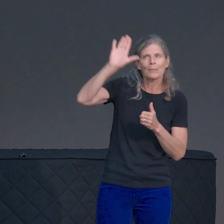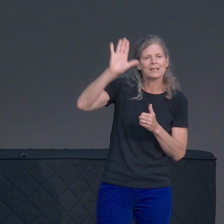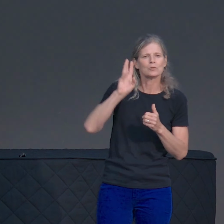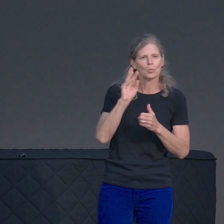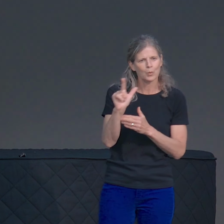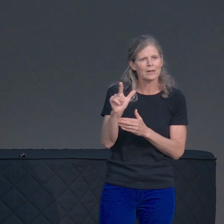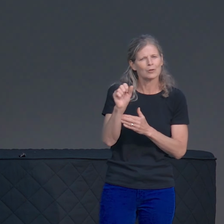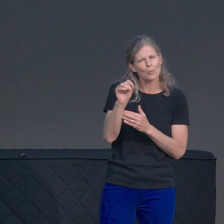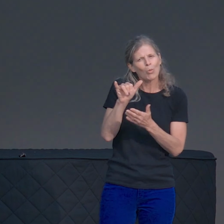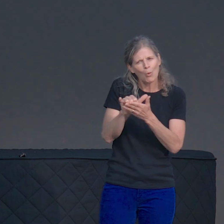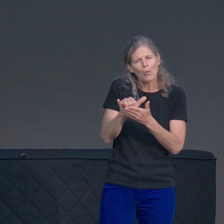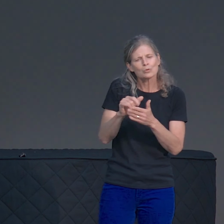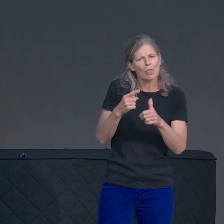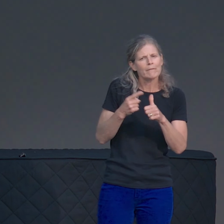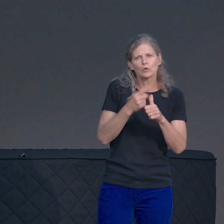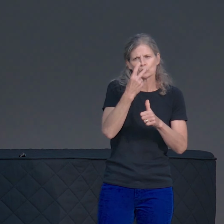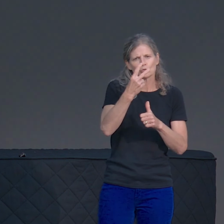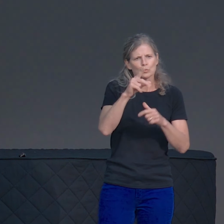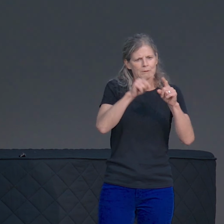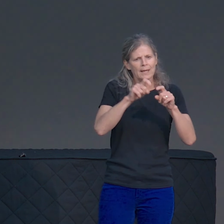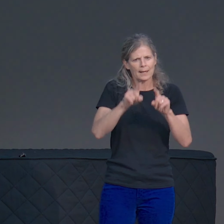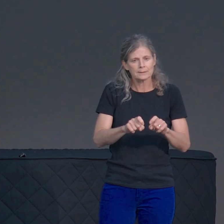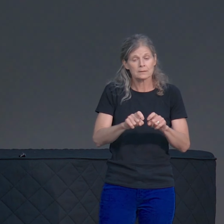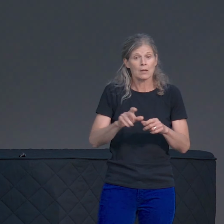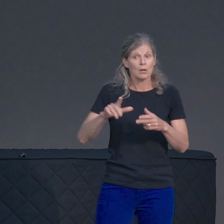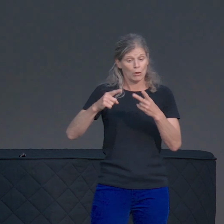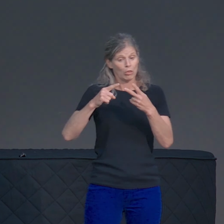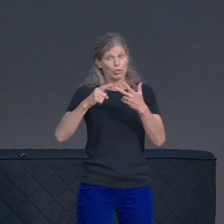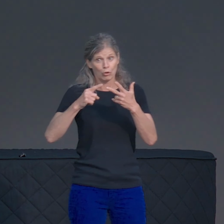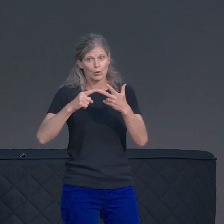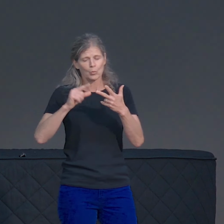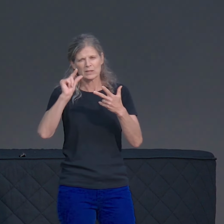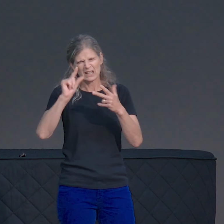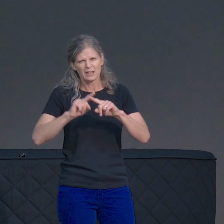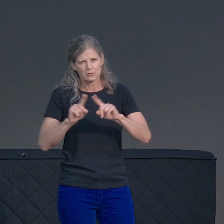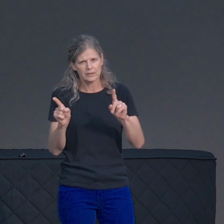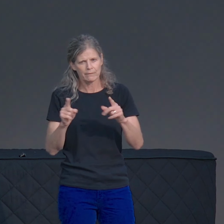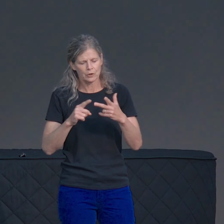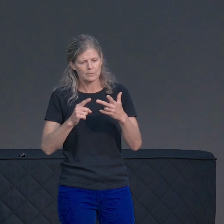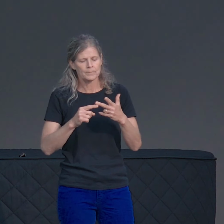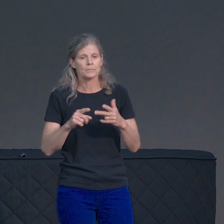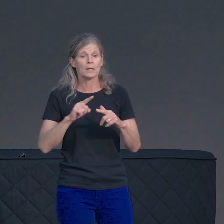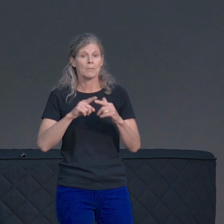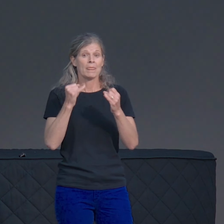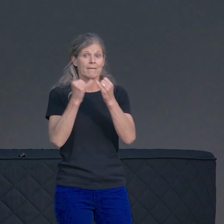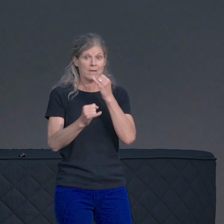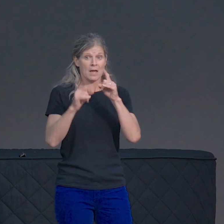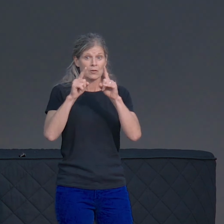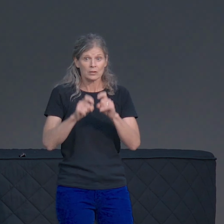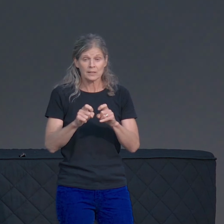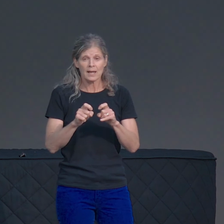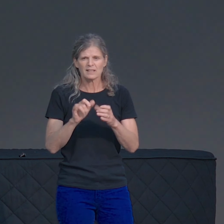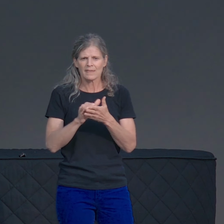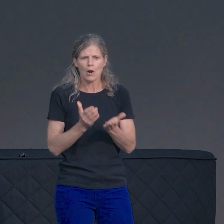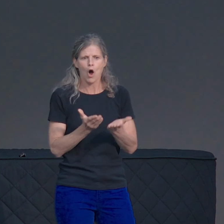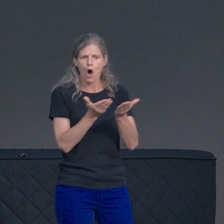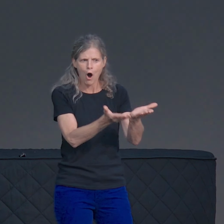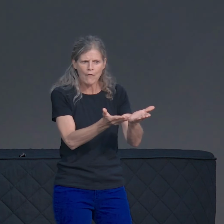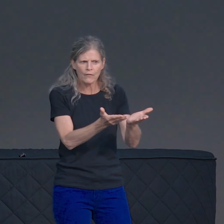So those are the first two tests. And the third test is a little bit different. But the final test from Satan is an offer of